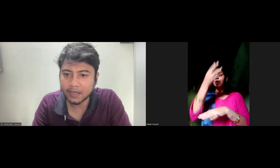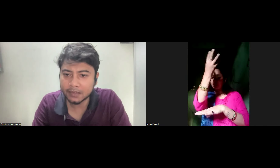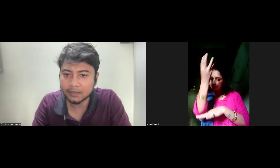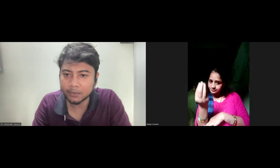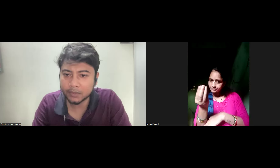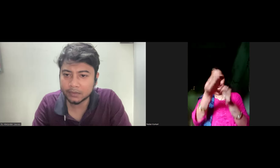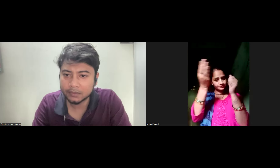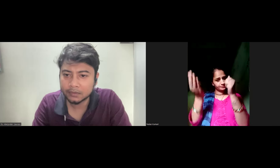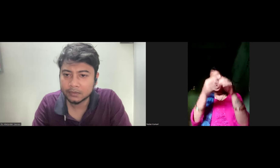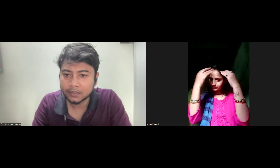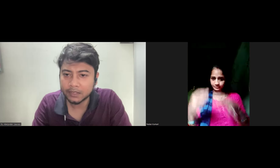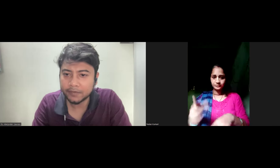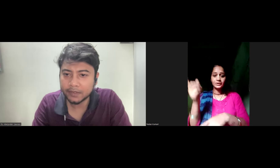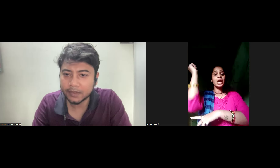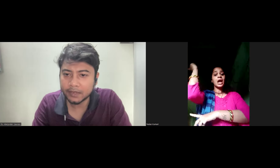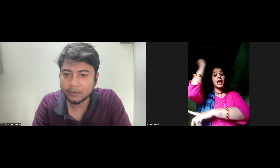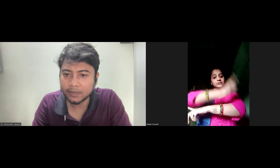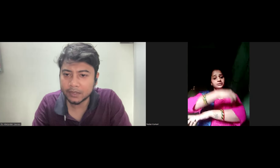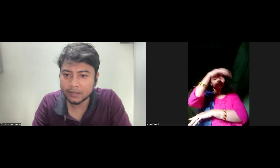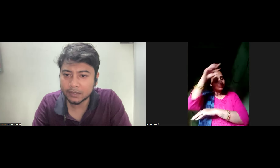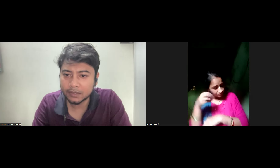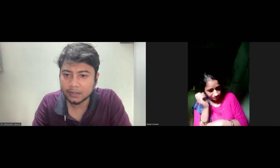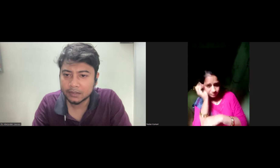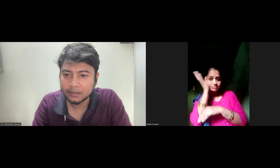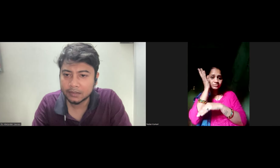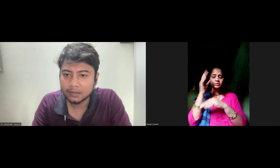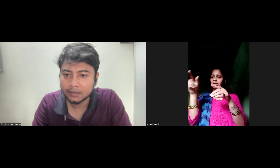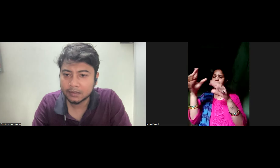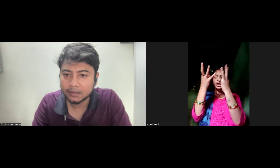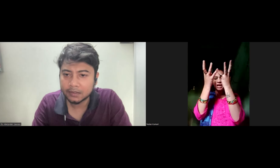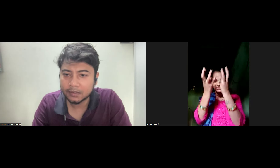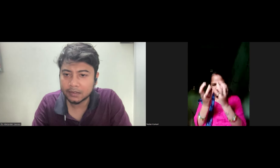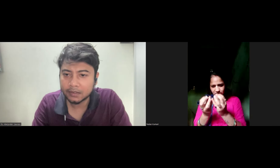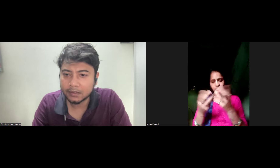After the aarti in the morning, evening again I'll do the aarti.